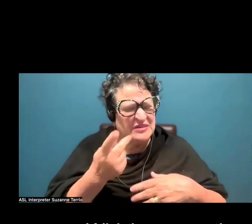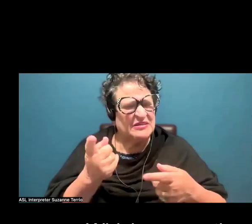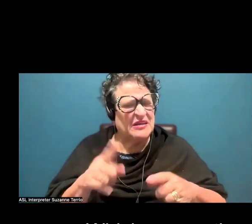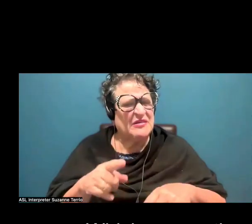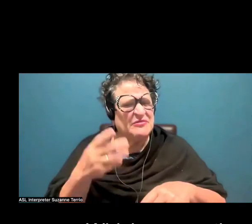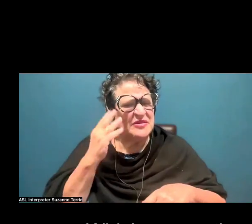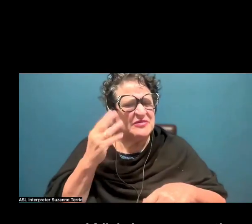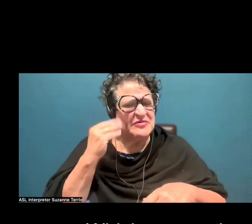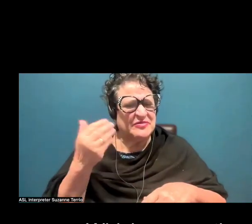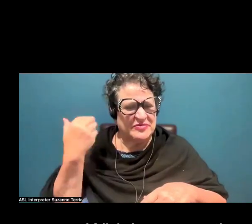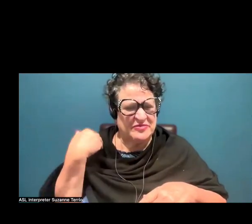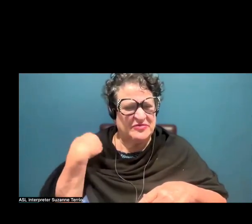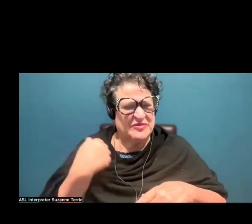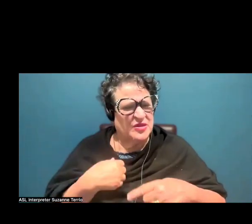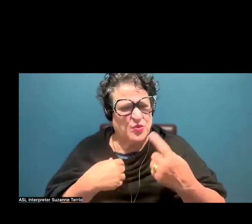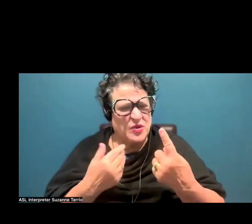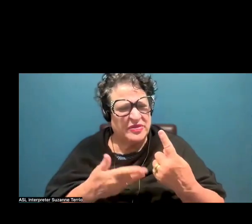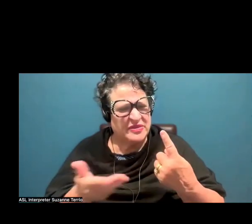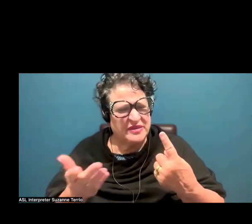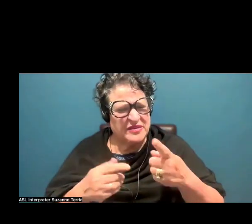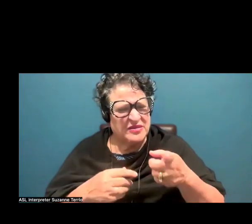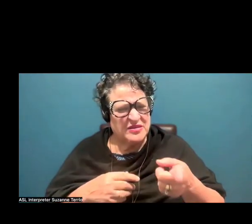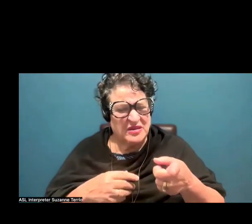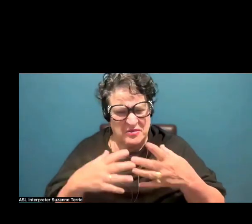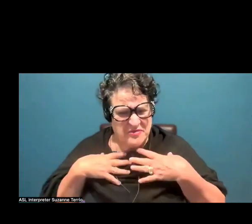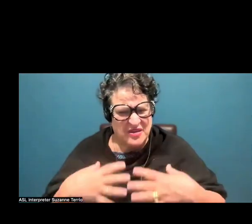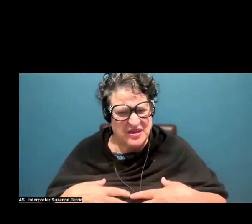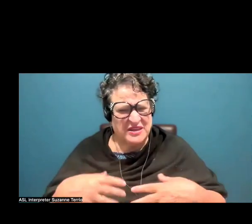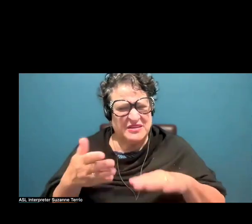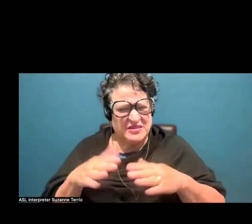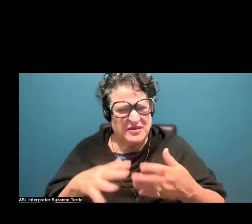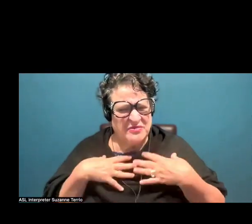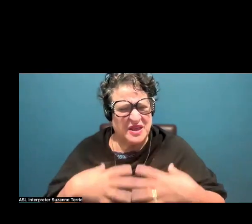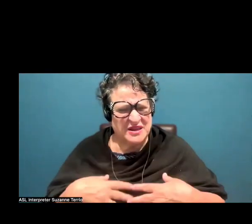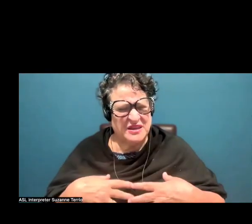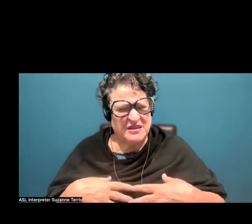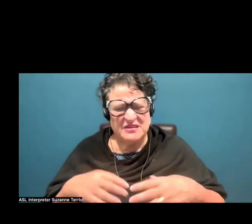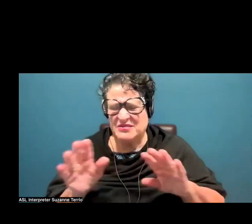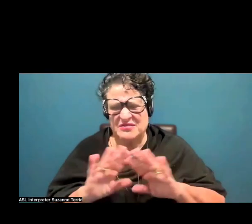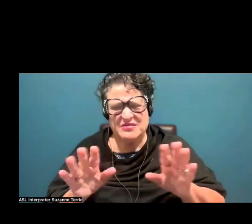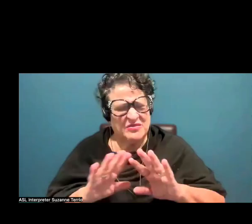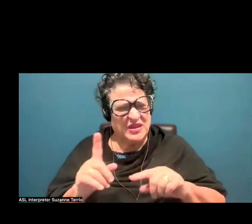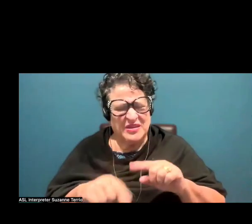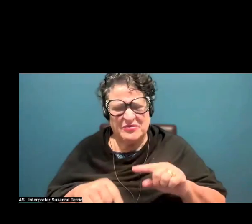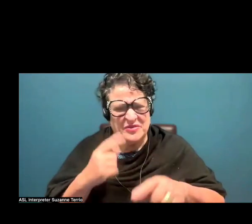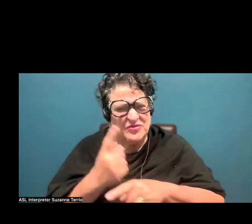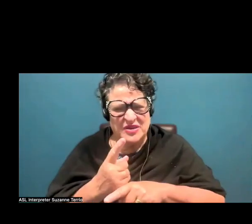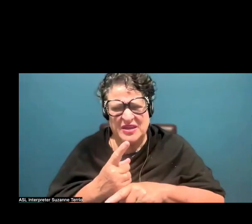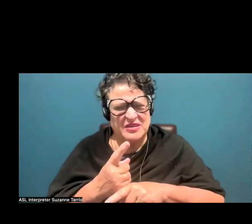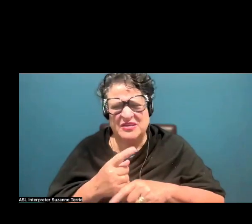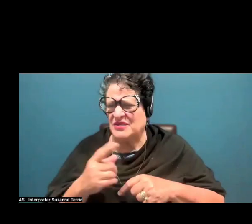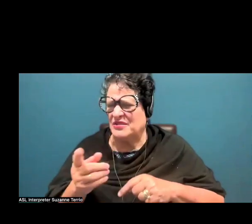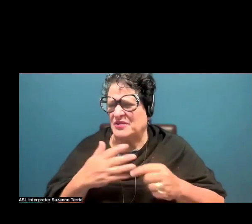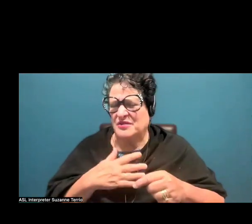means there's only one thing it could be out there. A body. No, I say, no, that can't be right. Nan, please, you